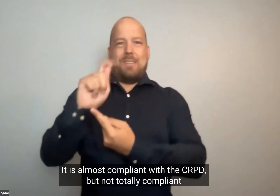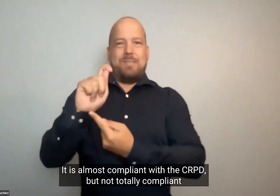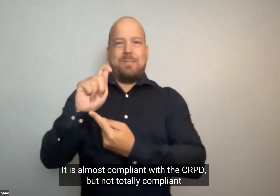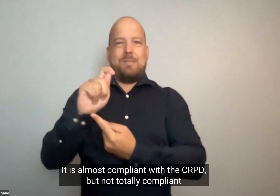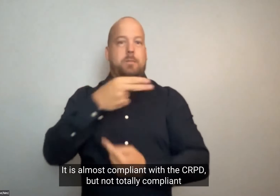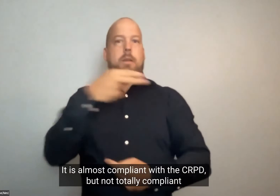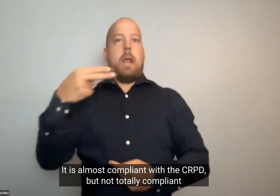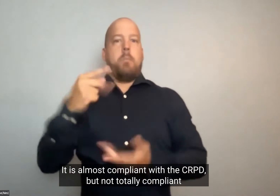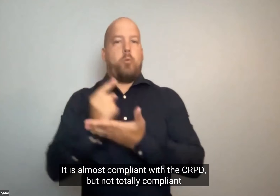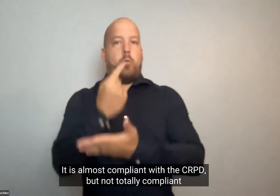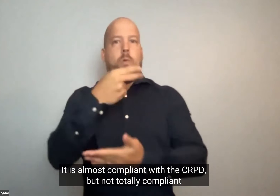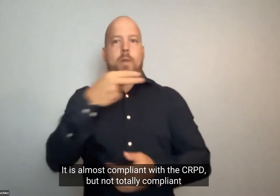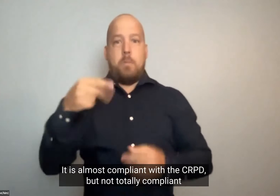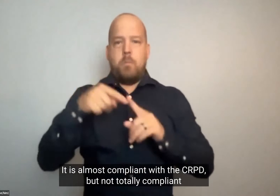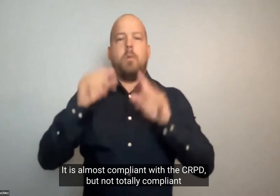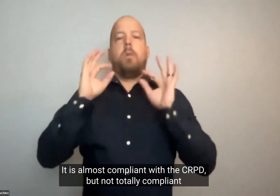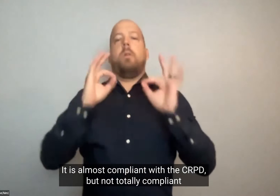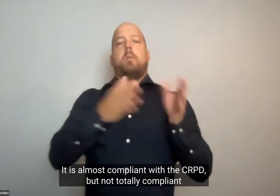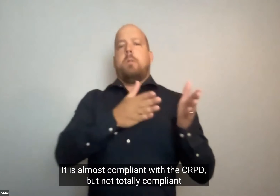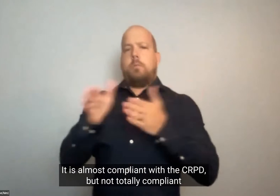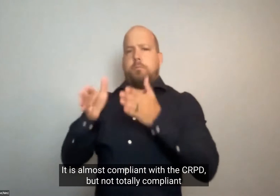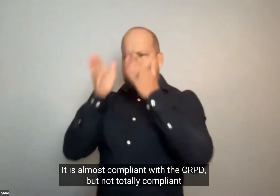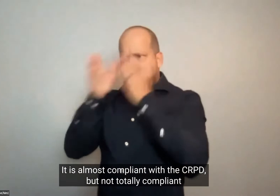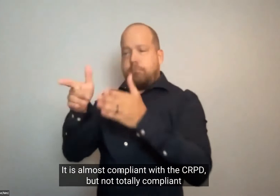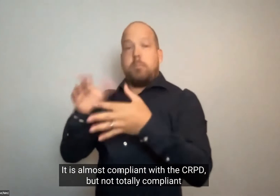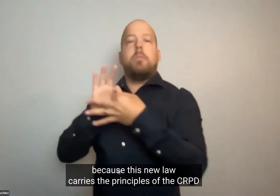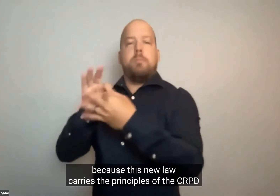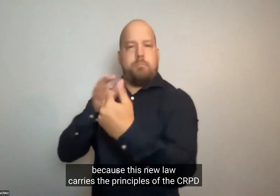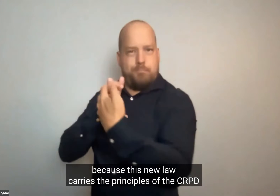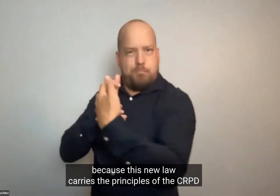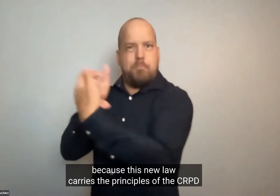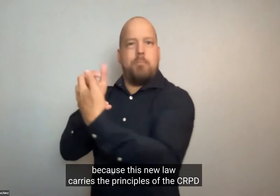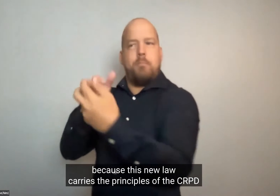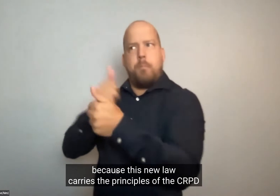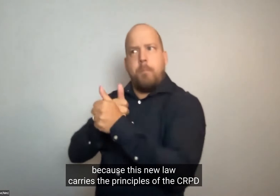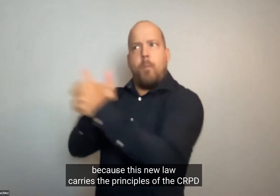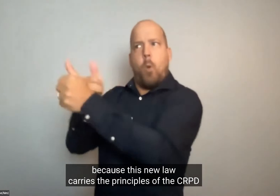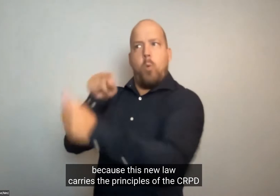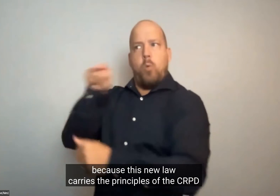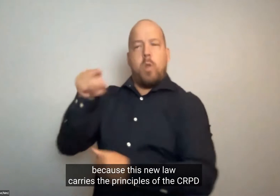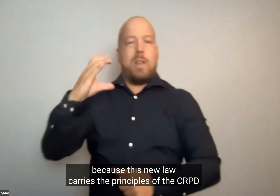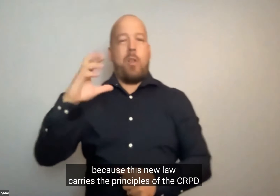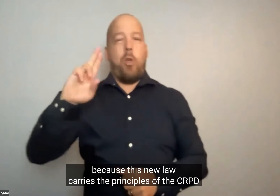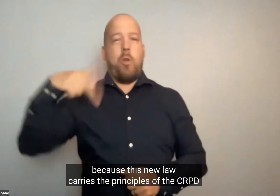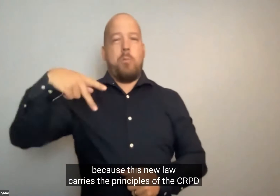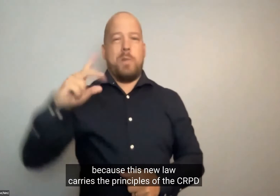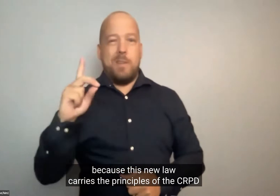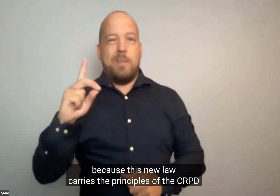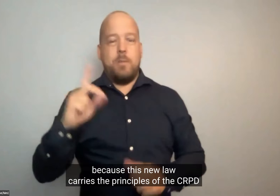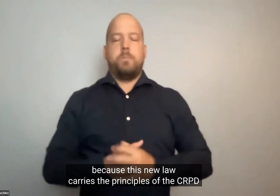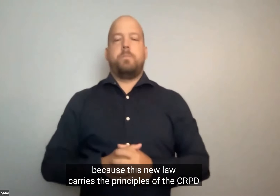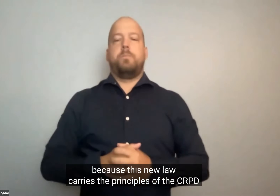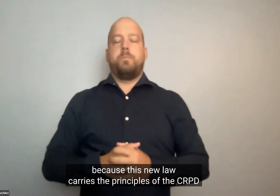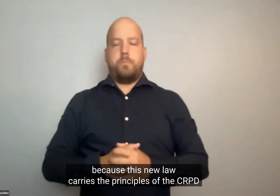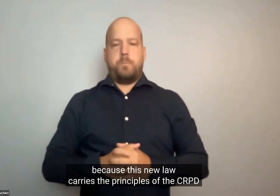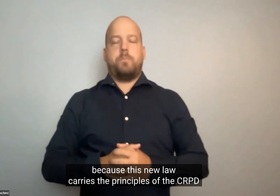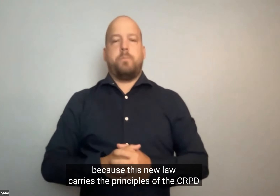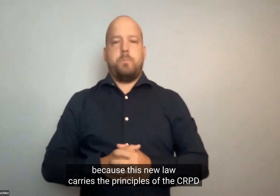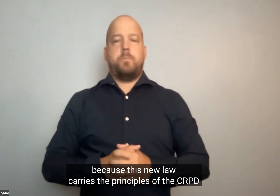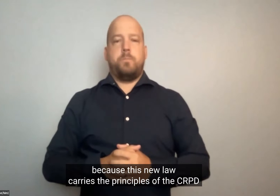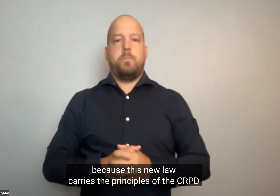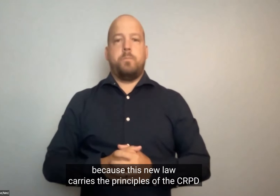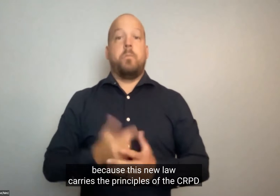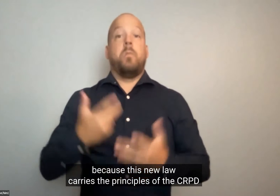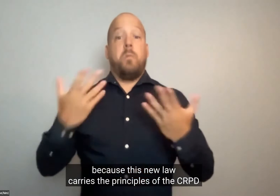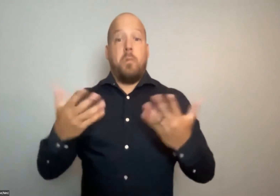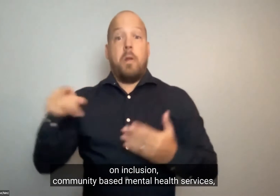CRPD, but not totally compliant, because this new law carries the principles of